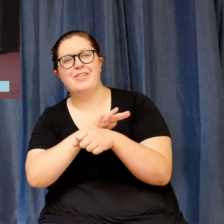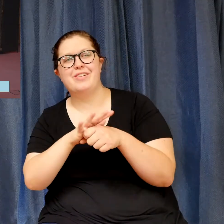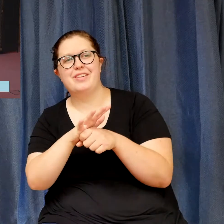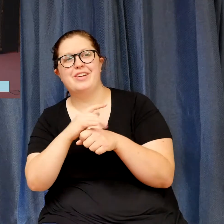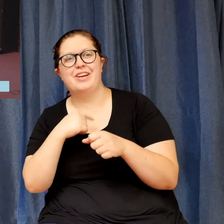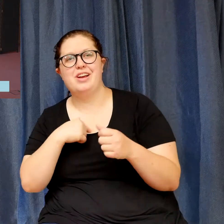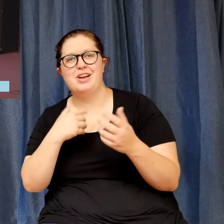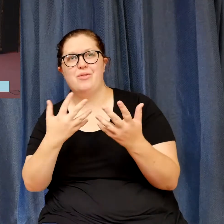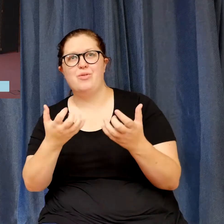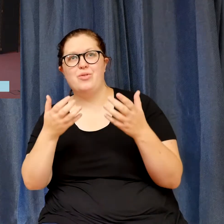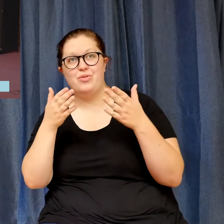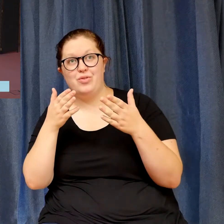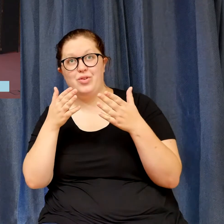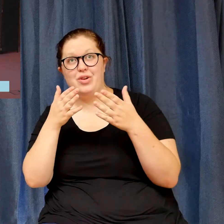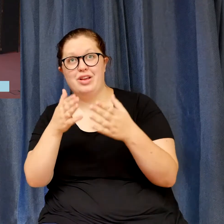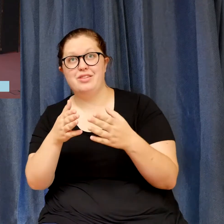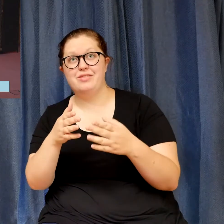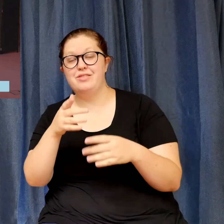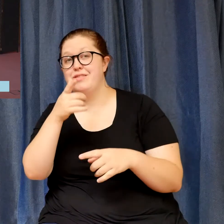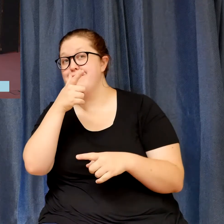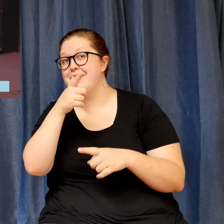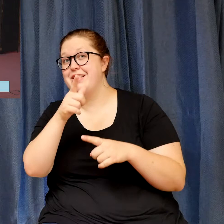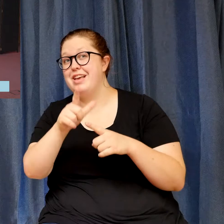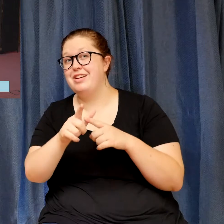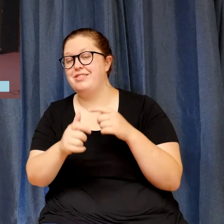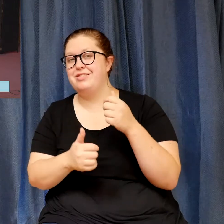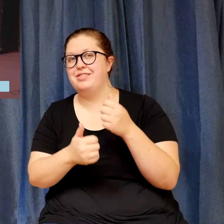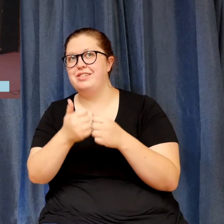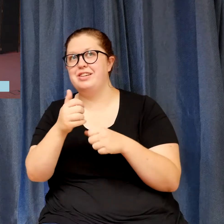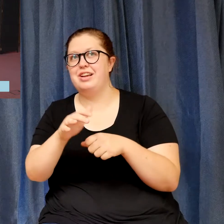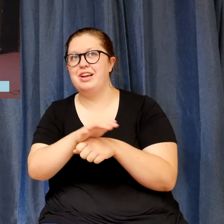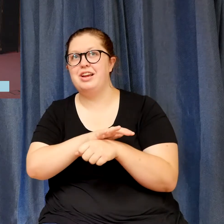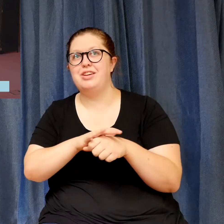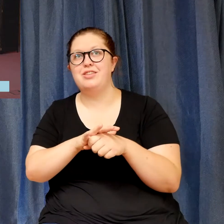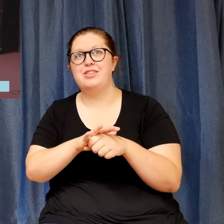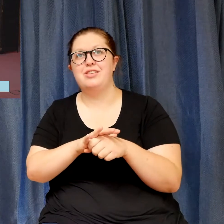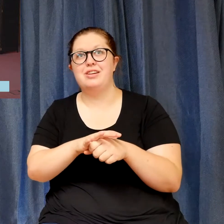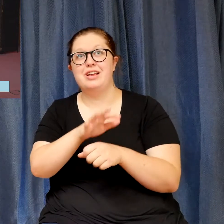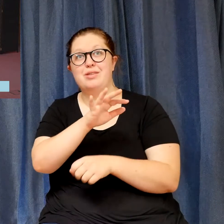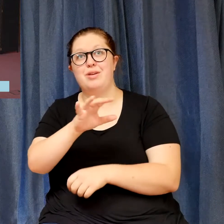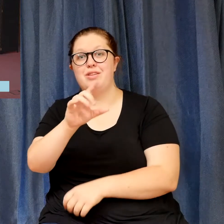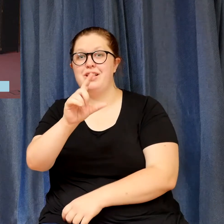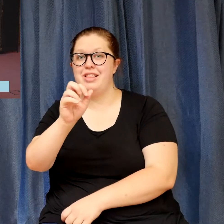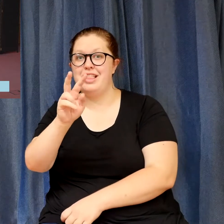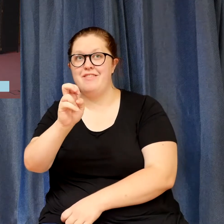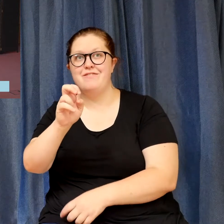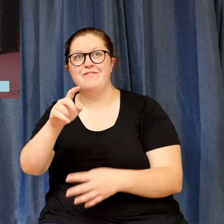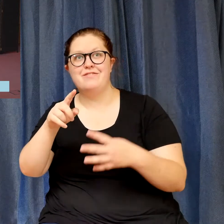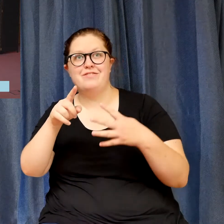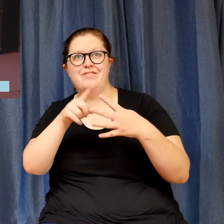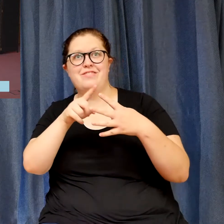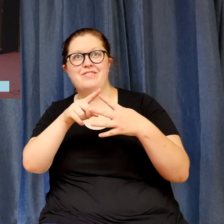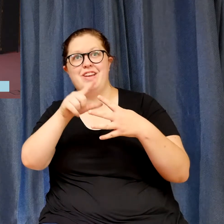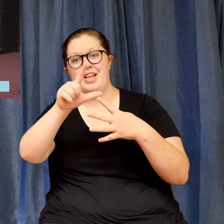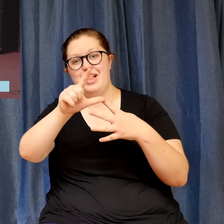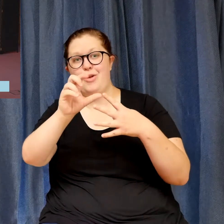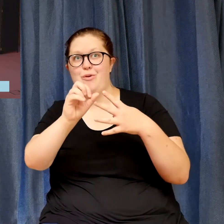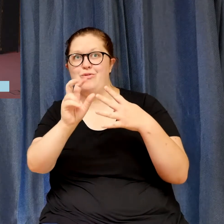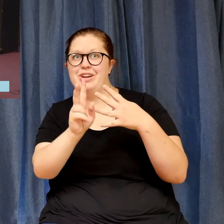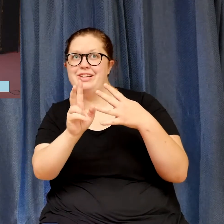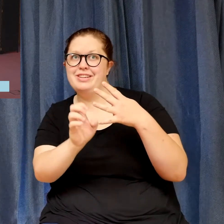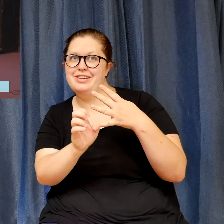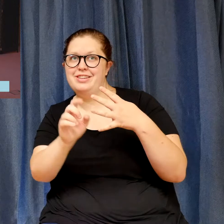I want to focus on today, and the first letter of each area spells love. The first one is